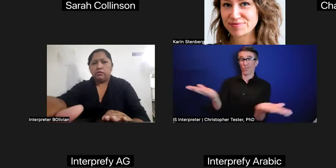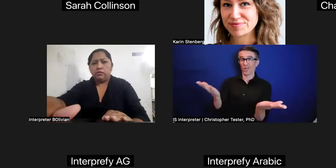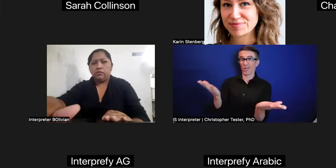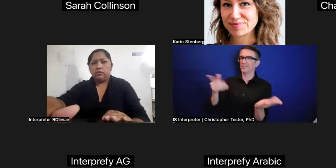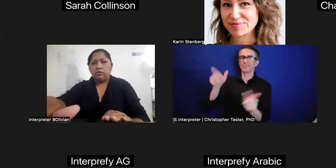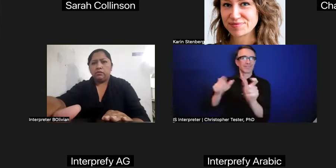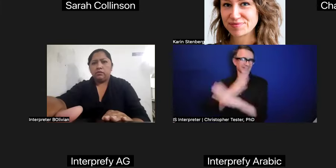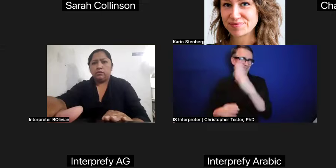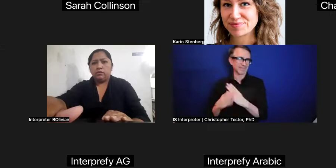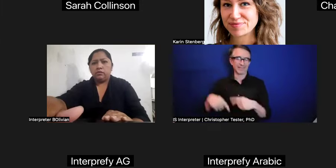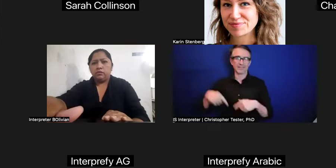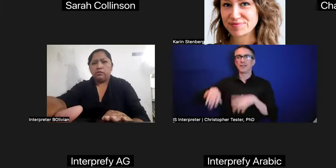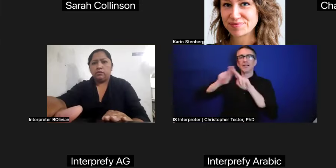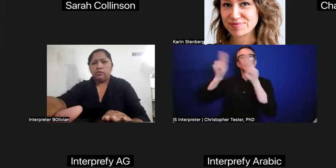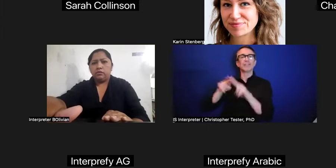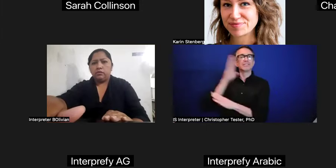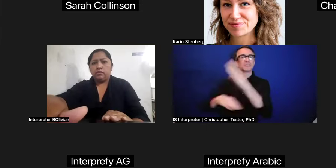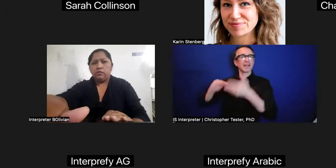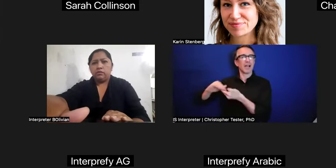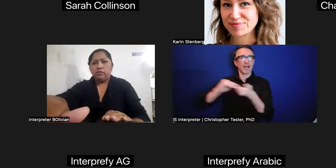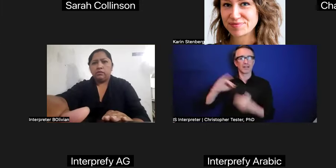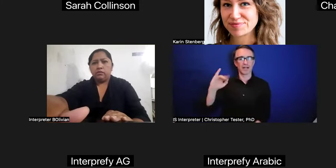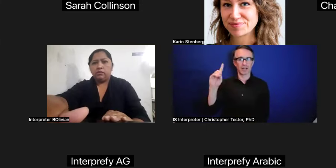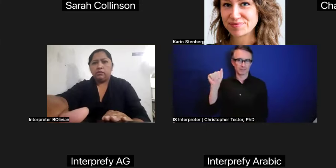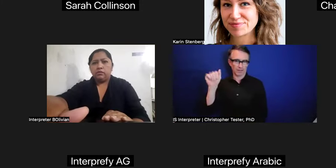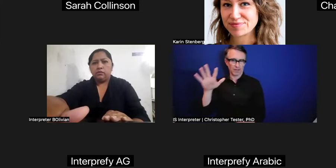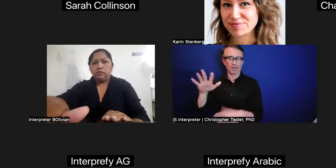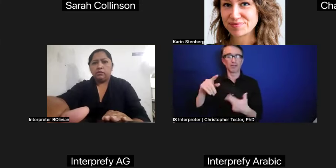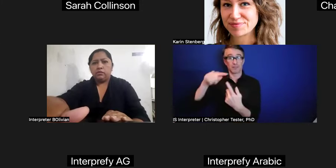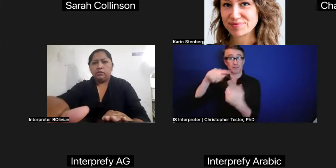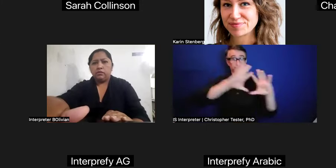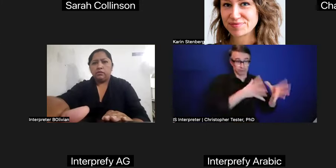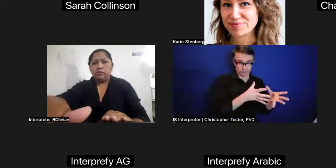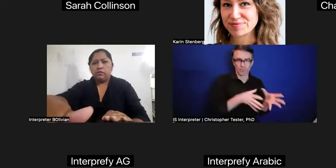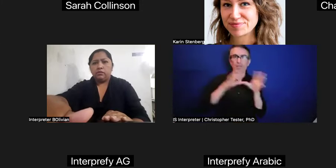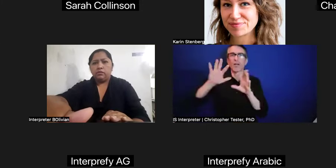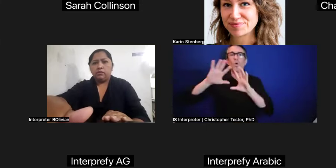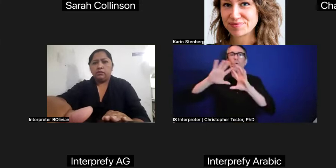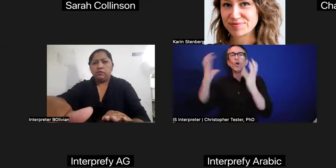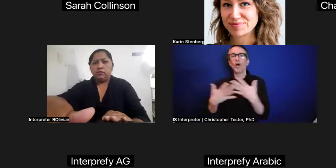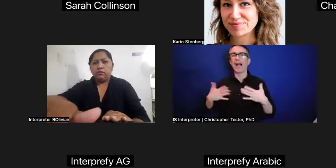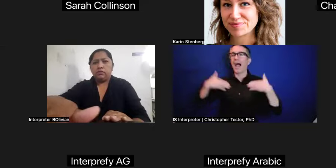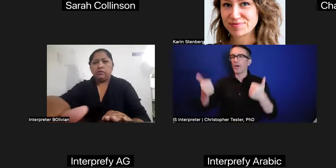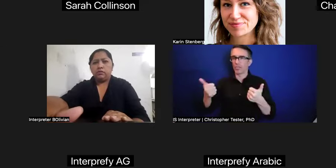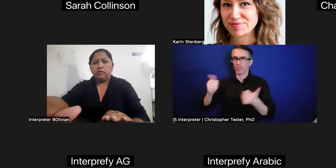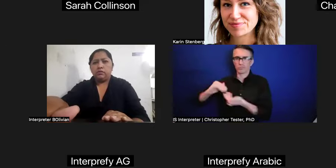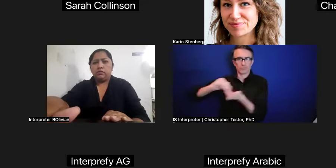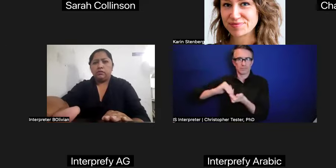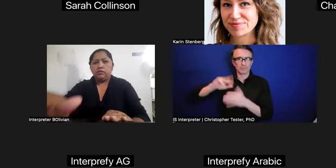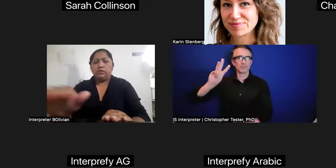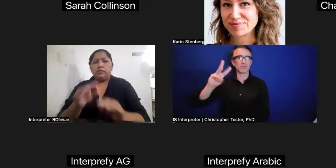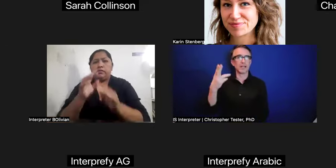Organization. Today's webinar has language interpretation. We have language